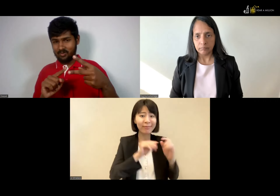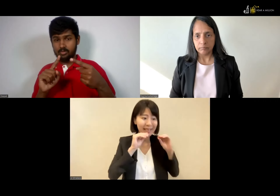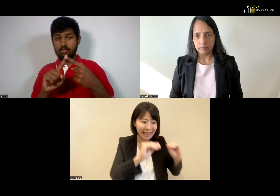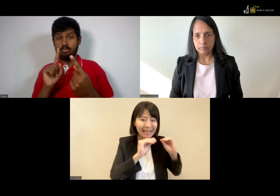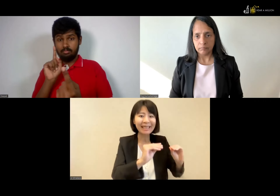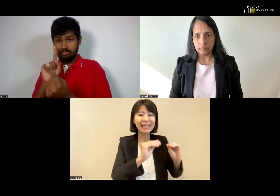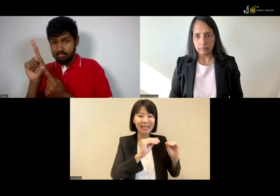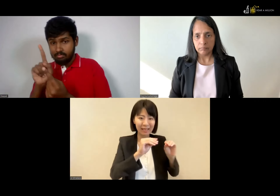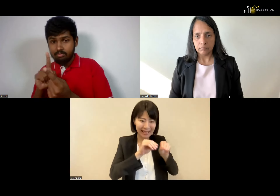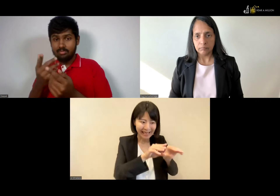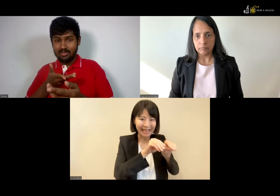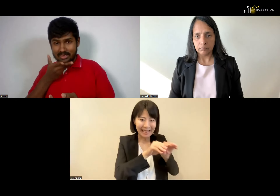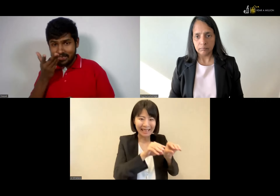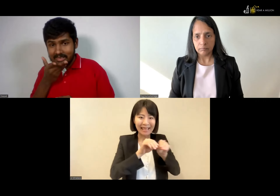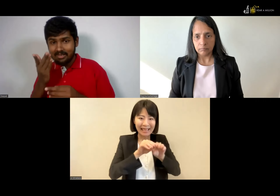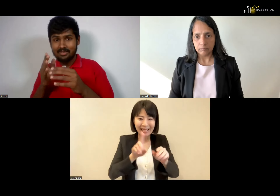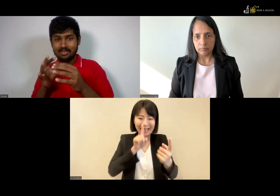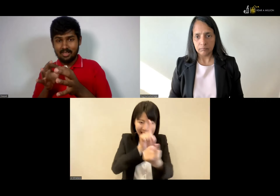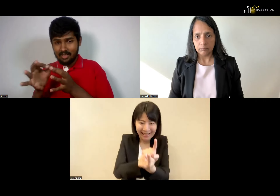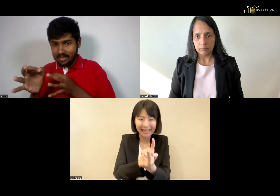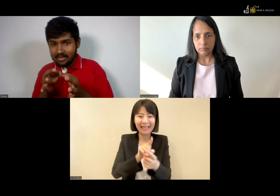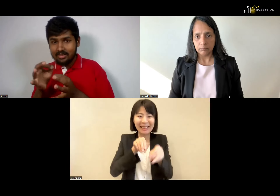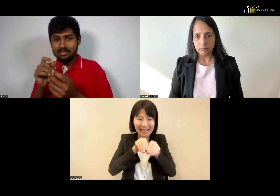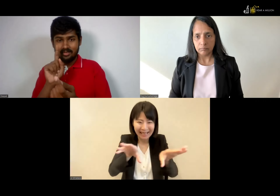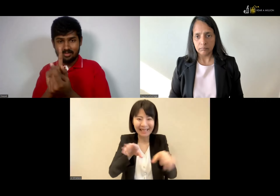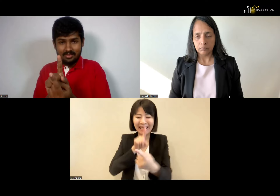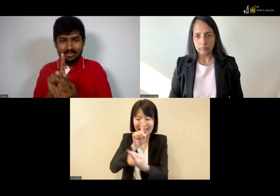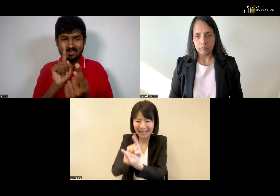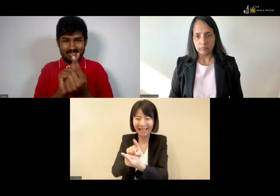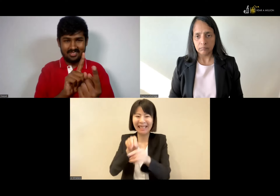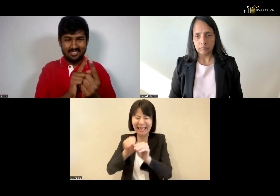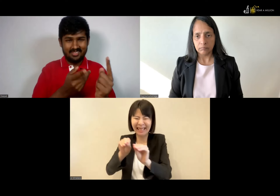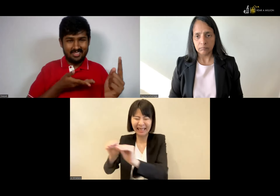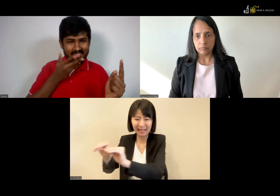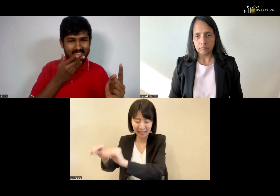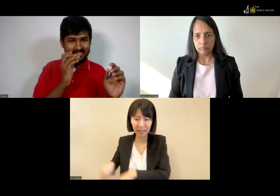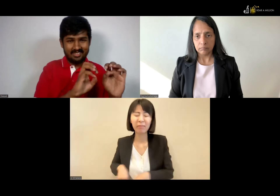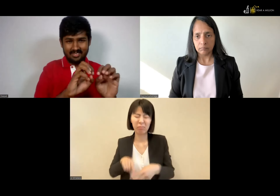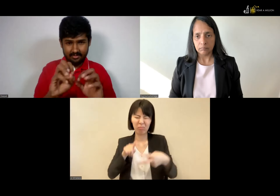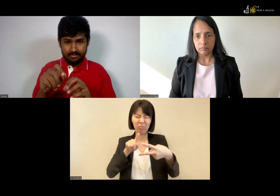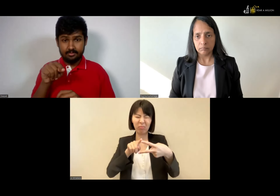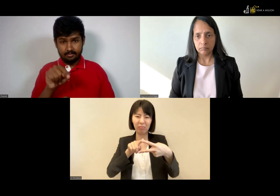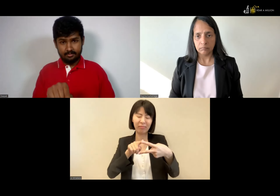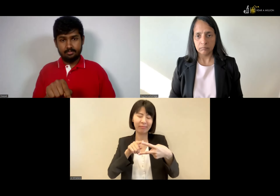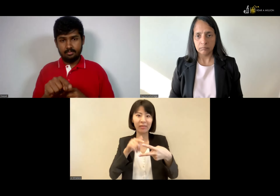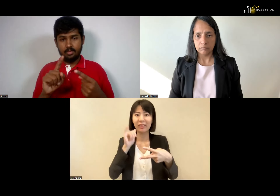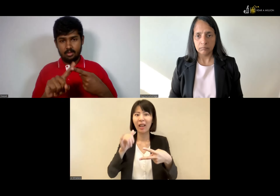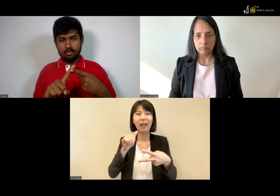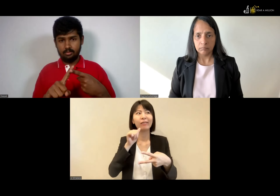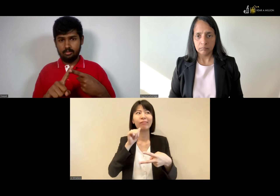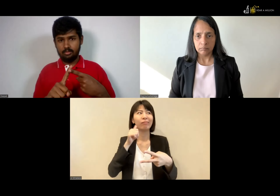So two things here. One is, of course, like training, explaining them about the healthcare.